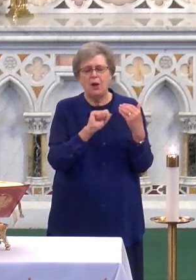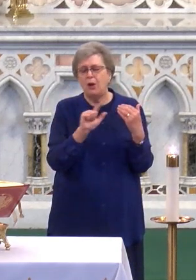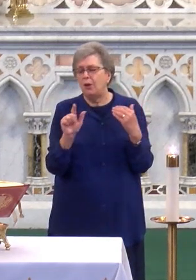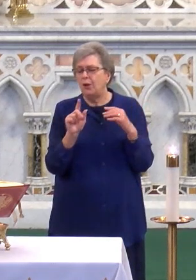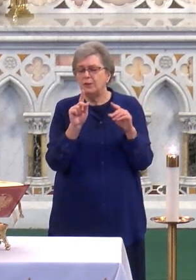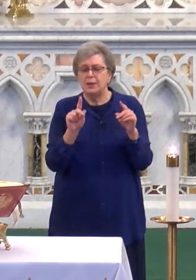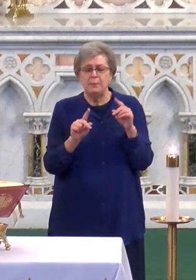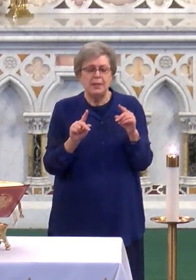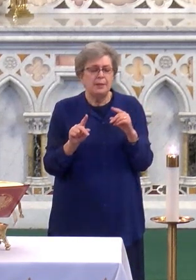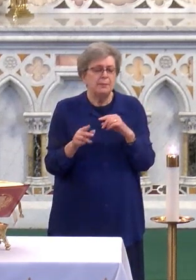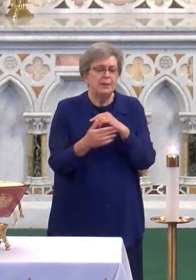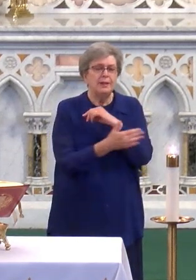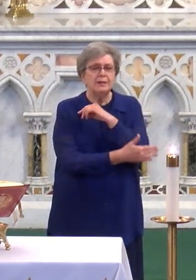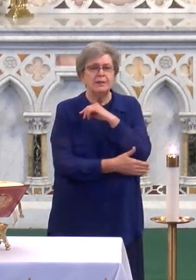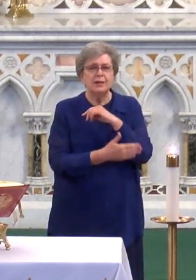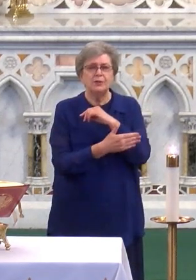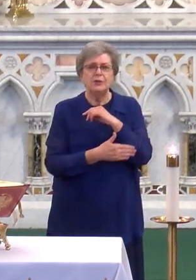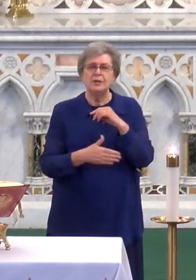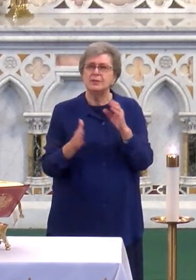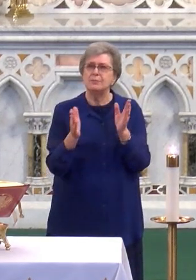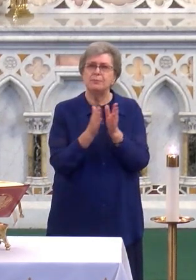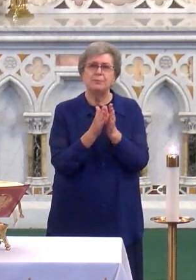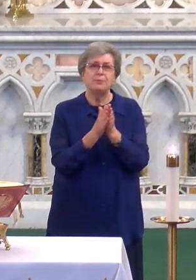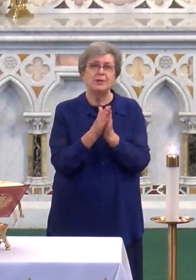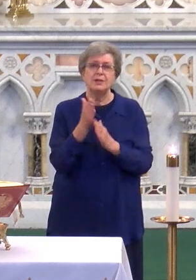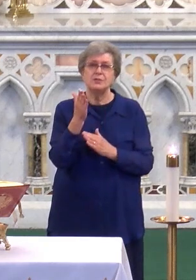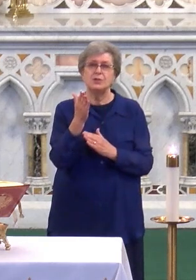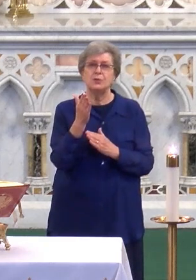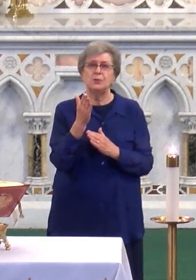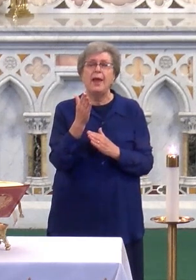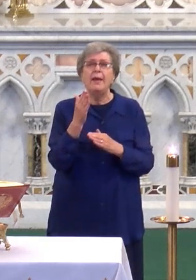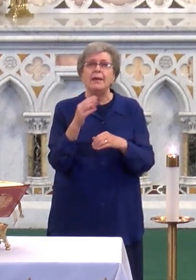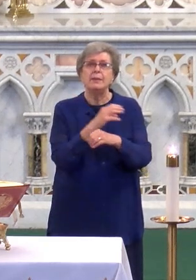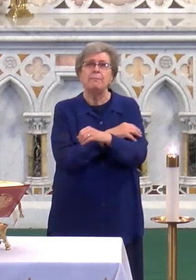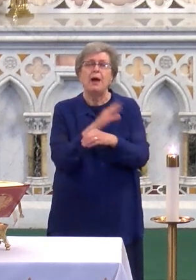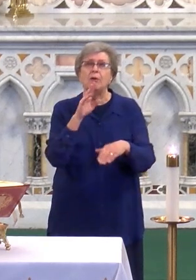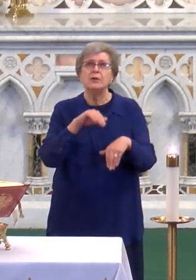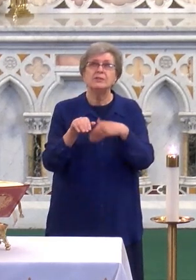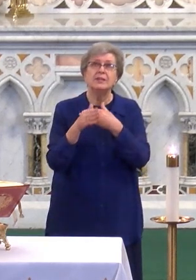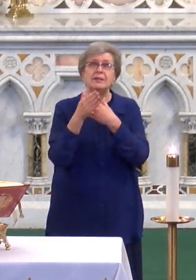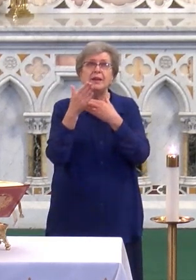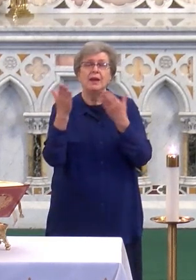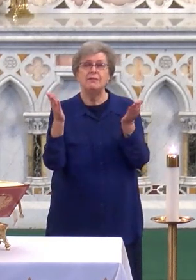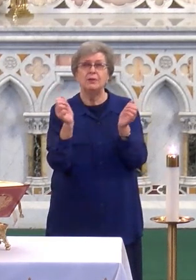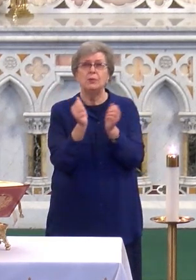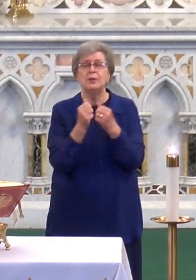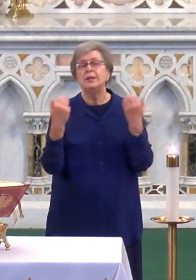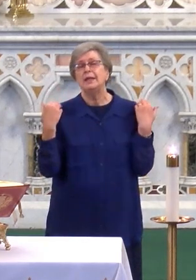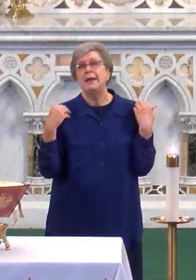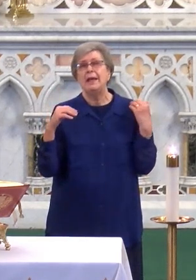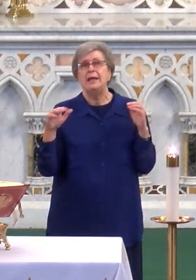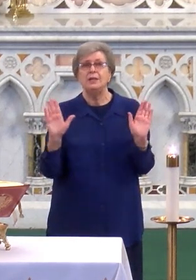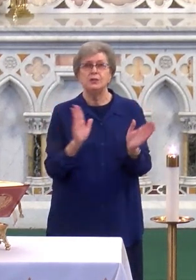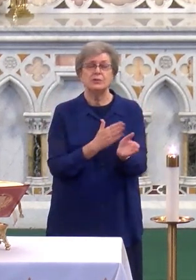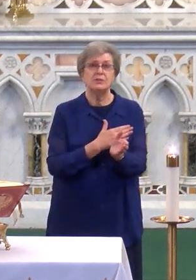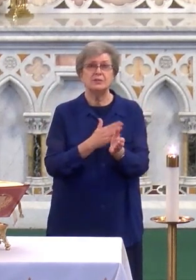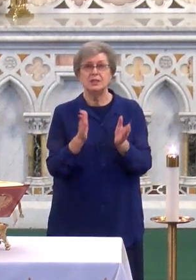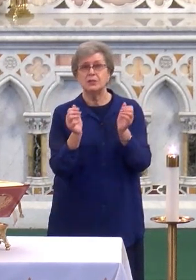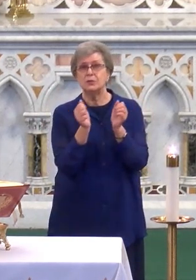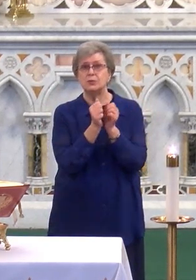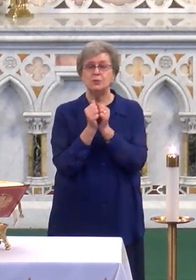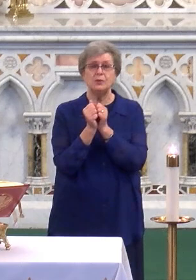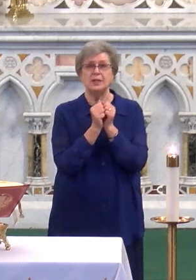people exults in your praise, and even the heavenly powers with the angelic hosts sing together